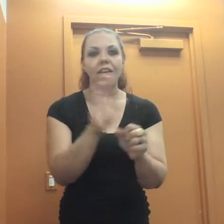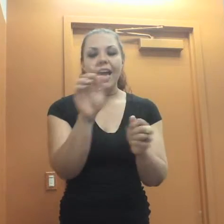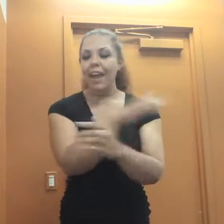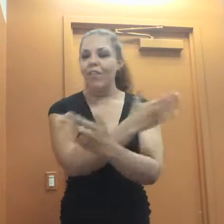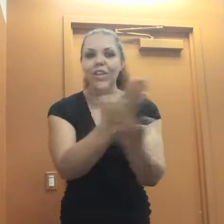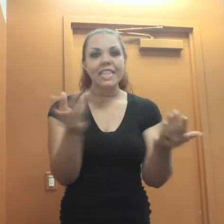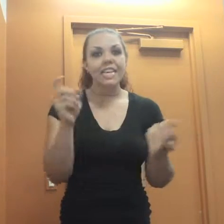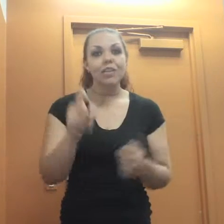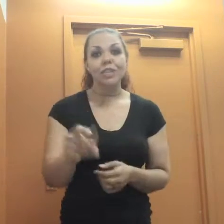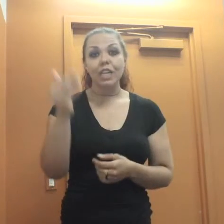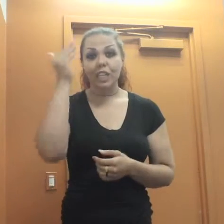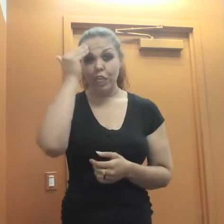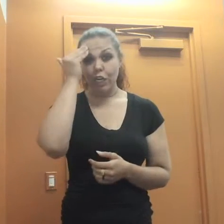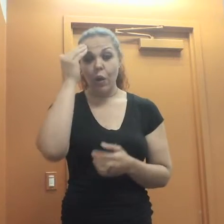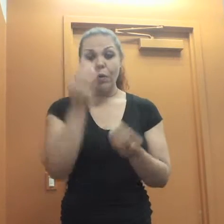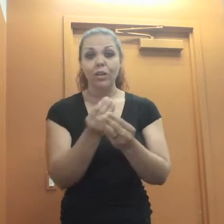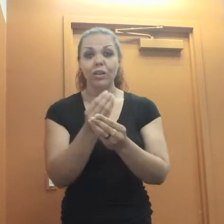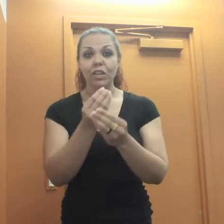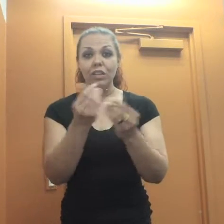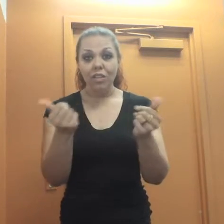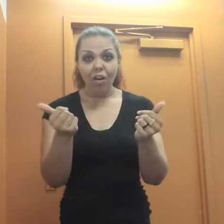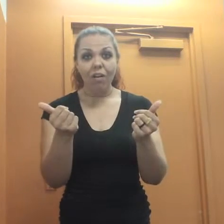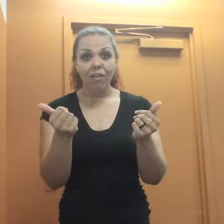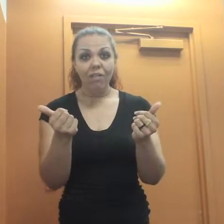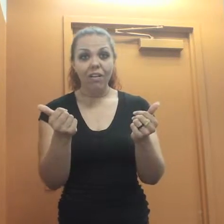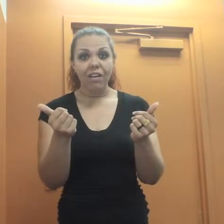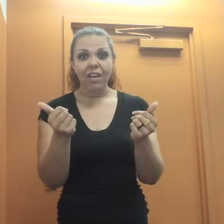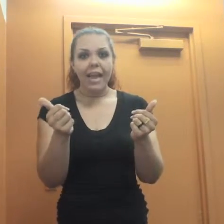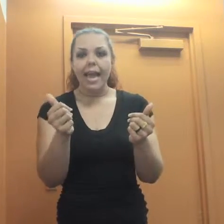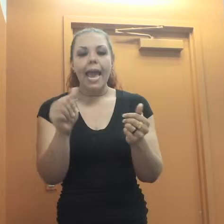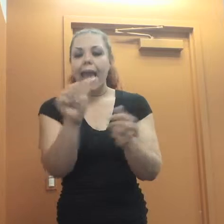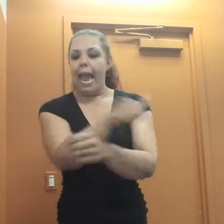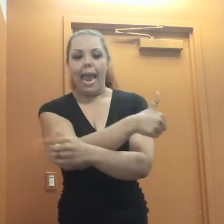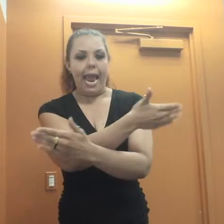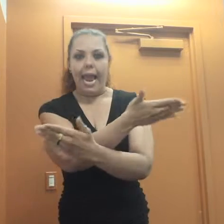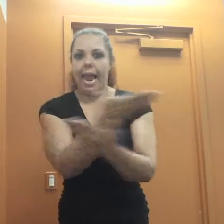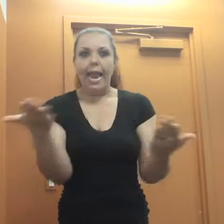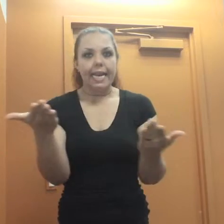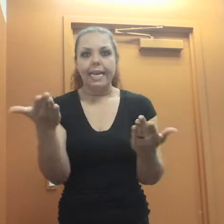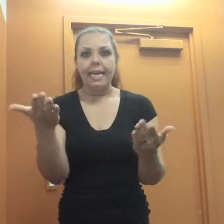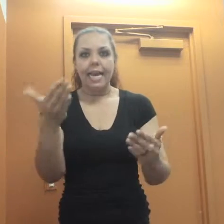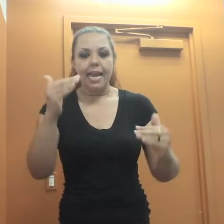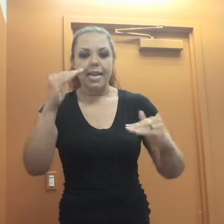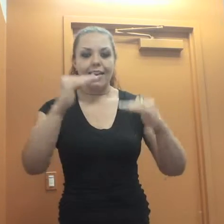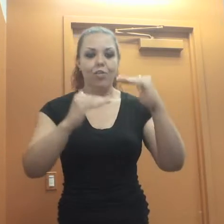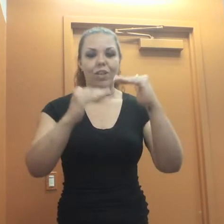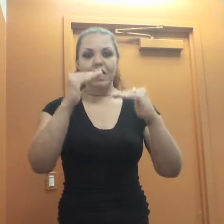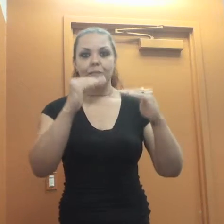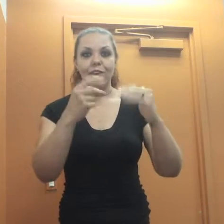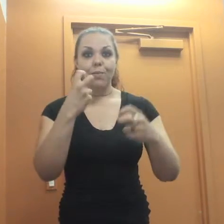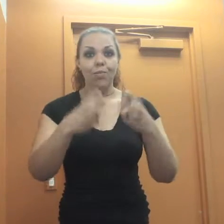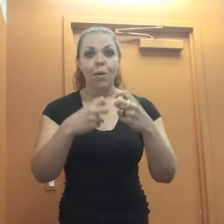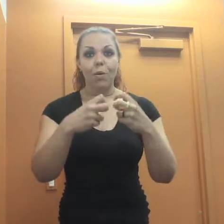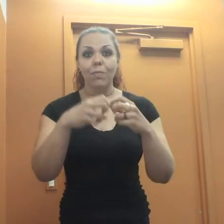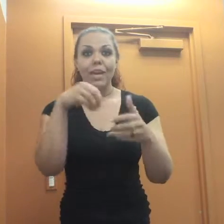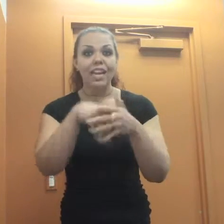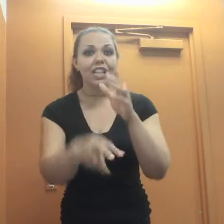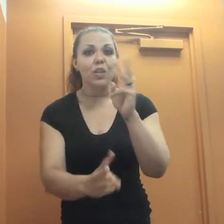to solve, in principle, any equilibrium problem in the entire world. Because, as we